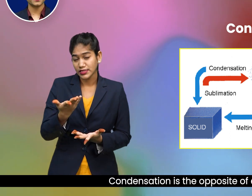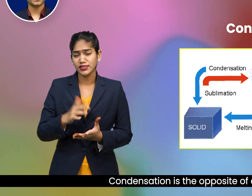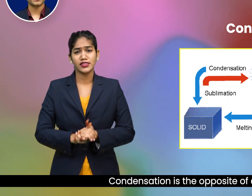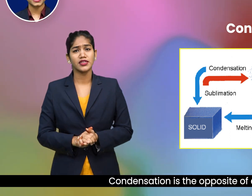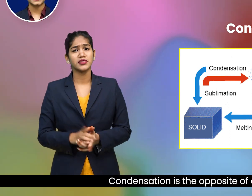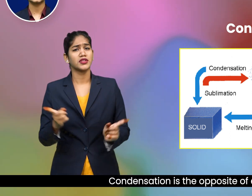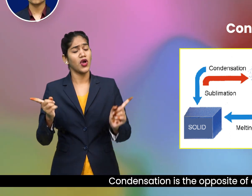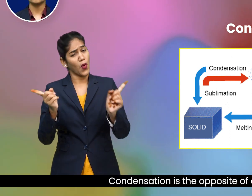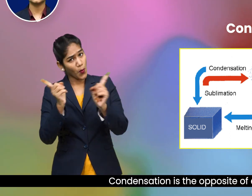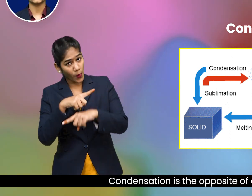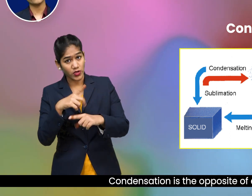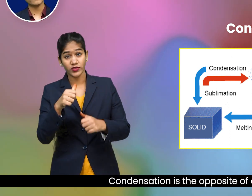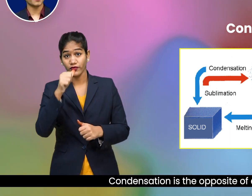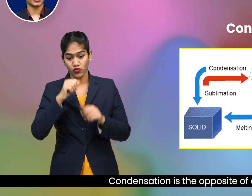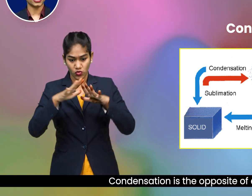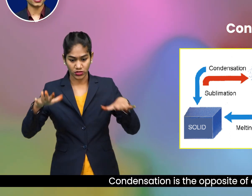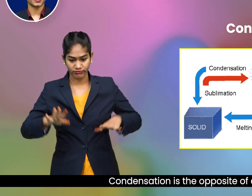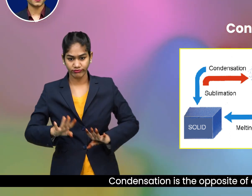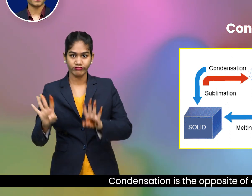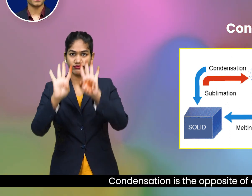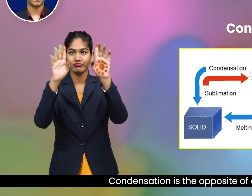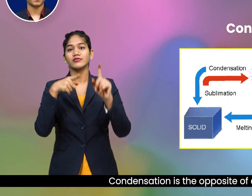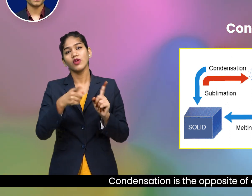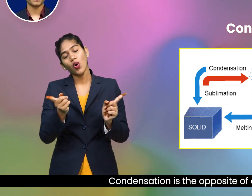Condensation is the opposite of evaporation,